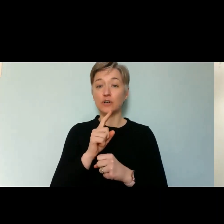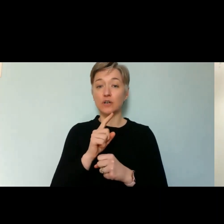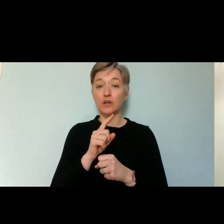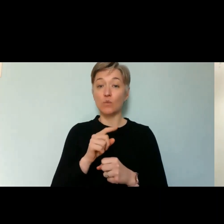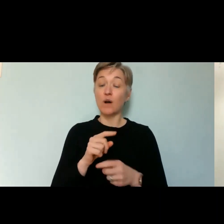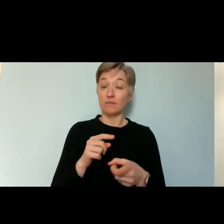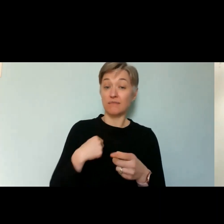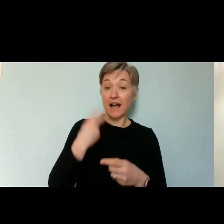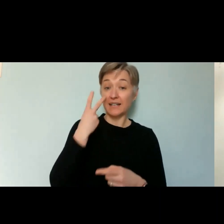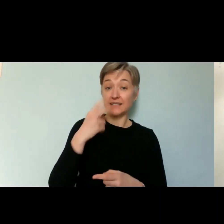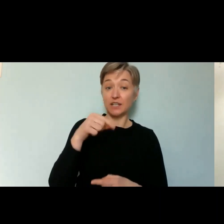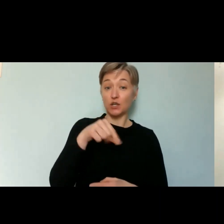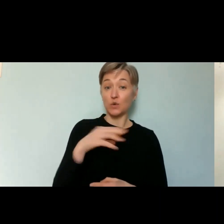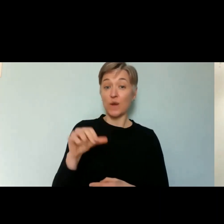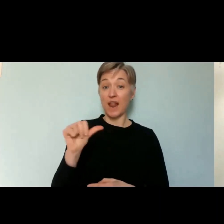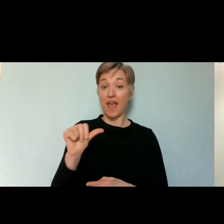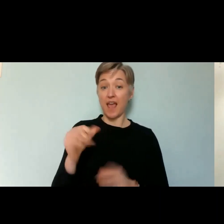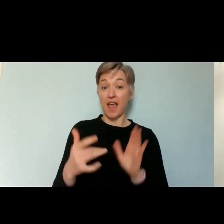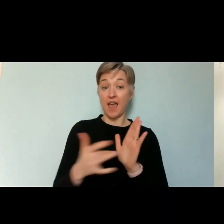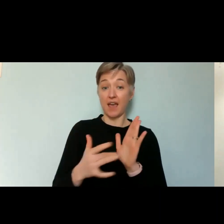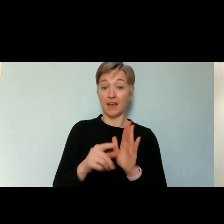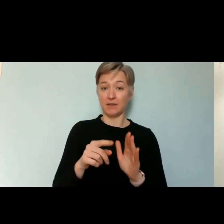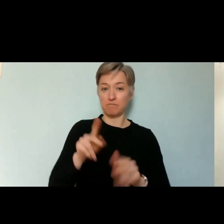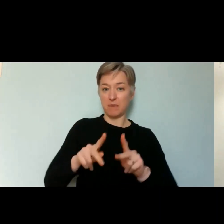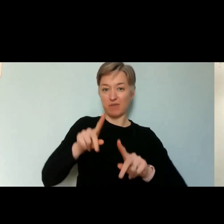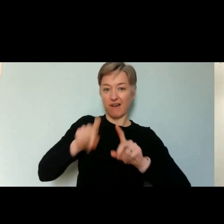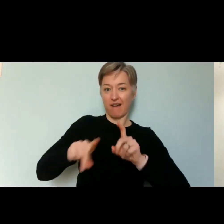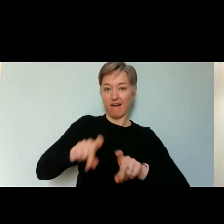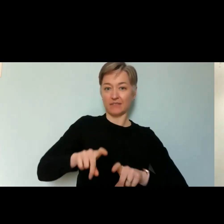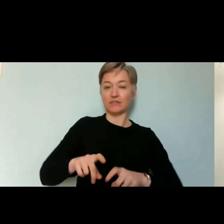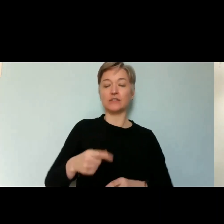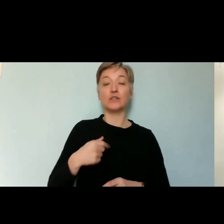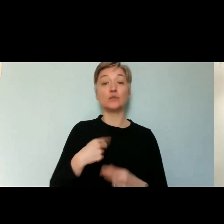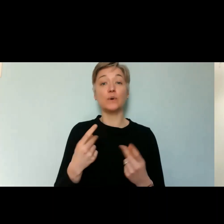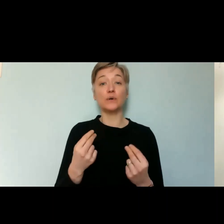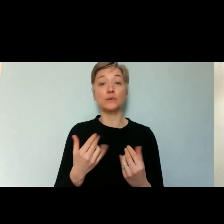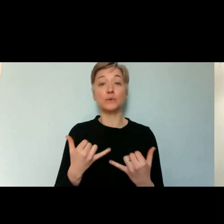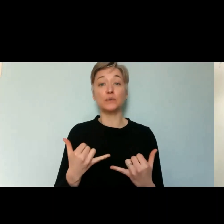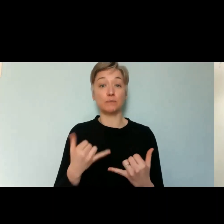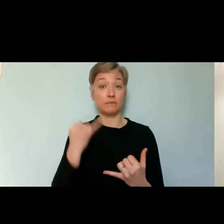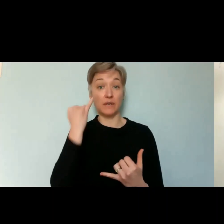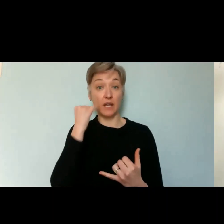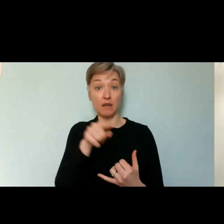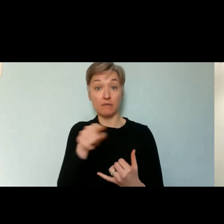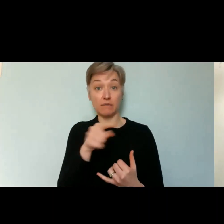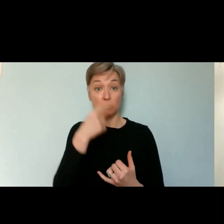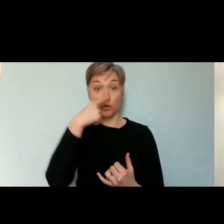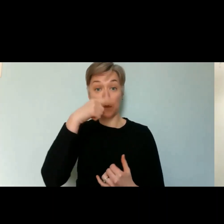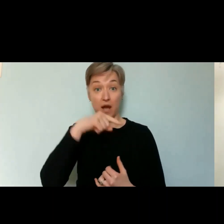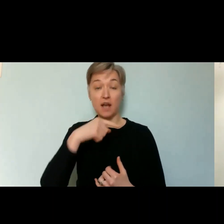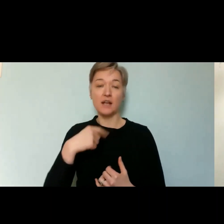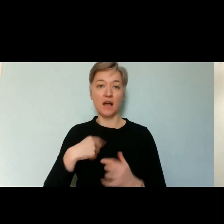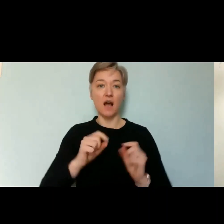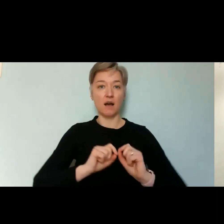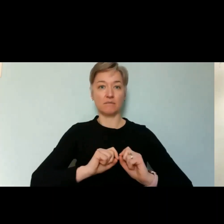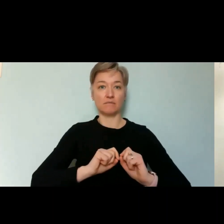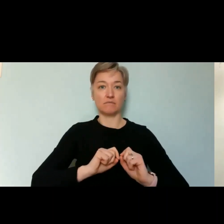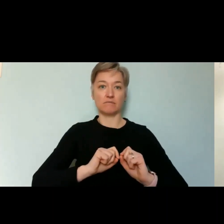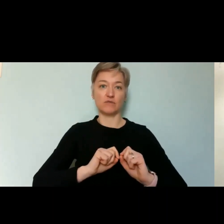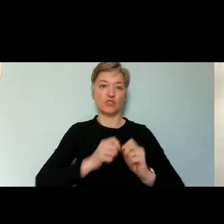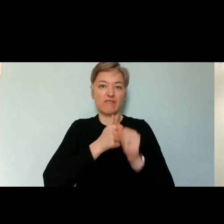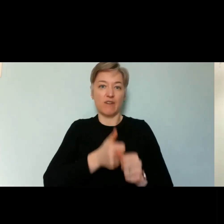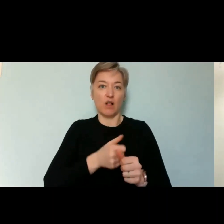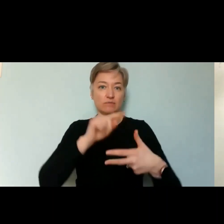in the chat box and Q&A. So I think what I'll do, if this works okay for you, is I'll just pull up the questions as I saw them come